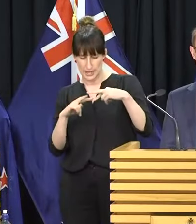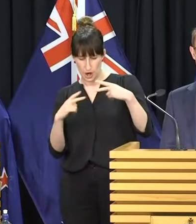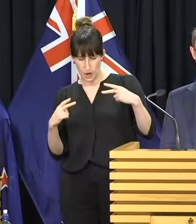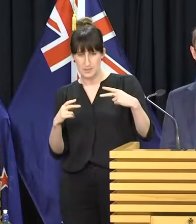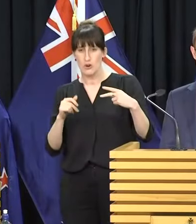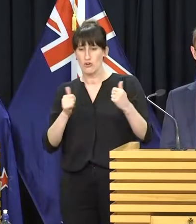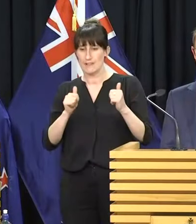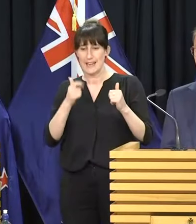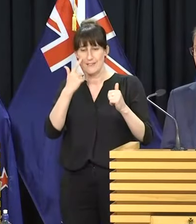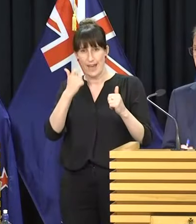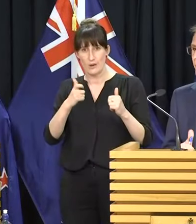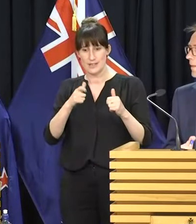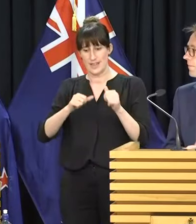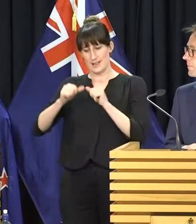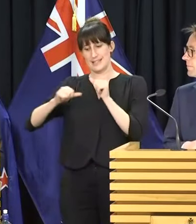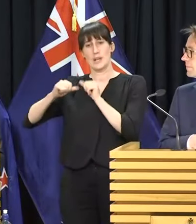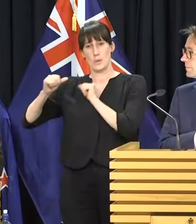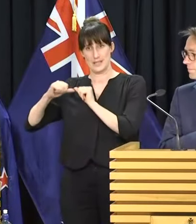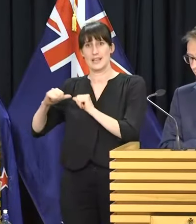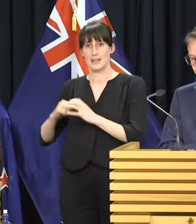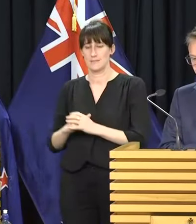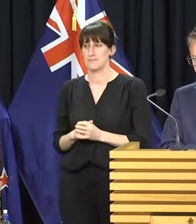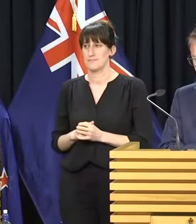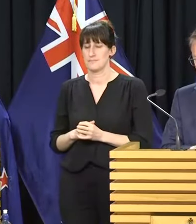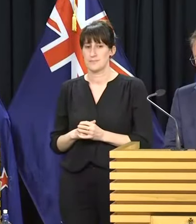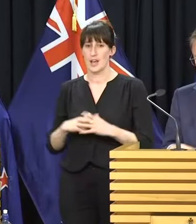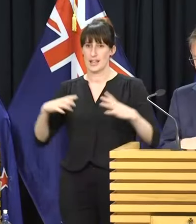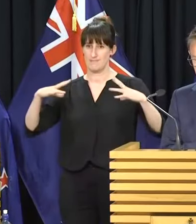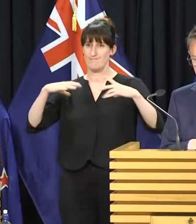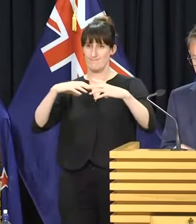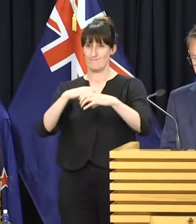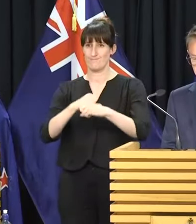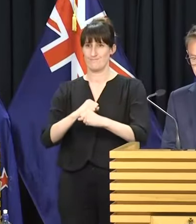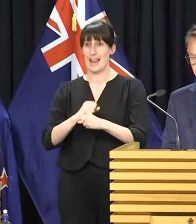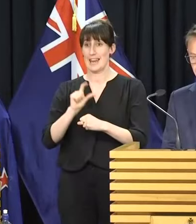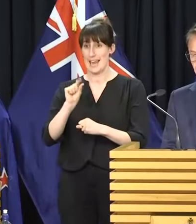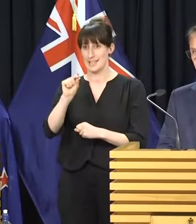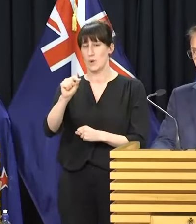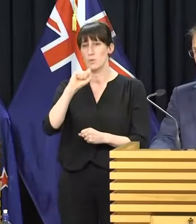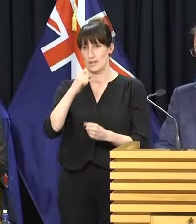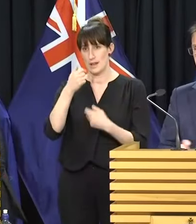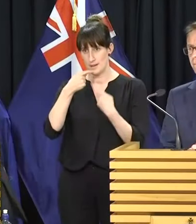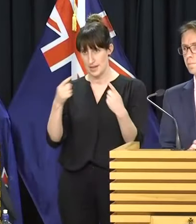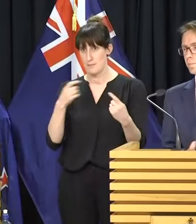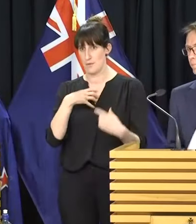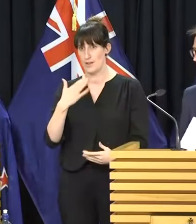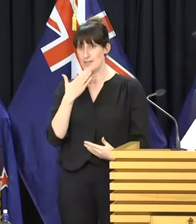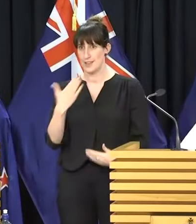sequenced. Okay, I'll draw it to a close there. There will be a further update later on in the day. Thank you.